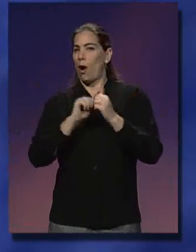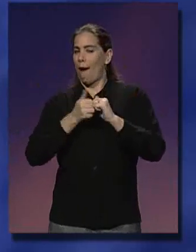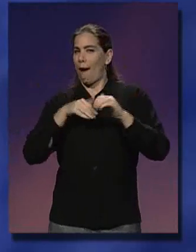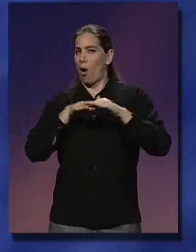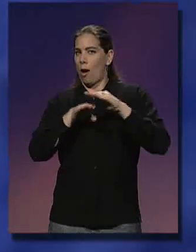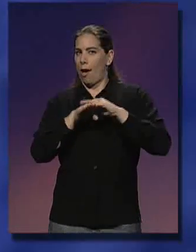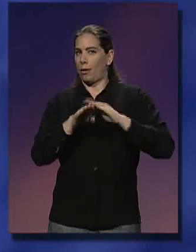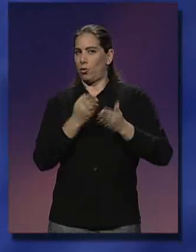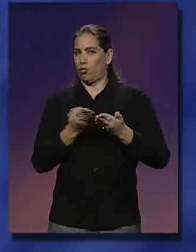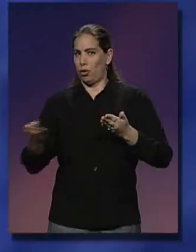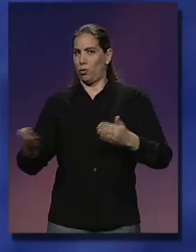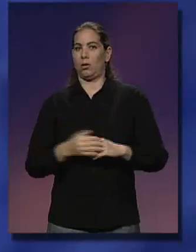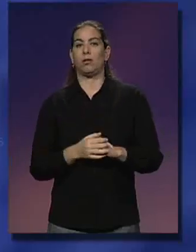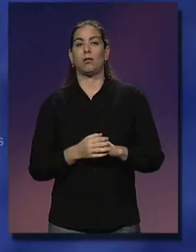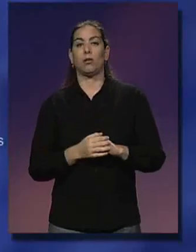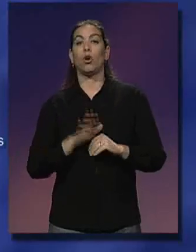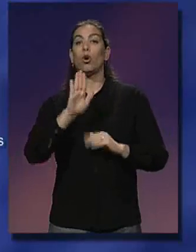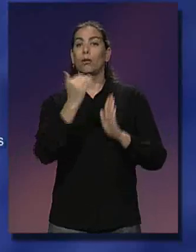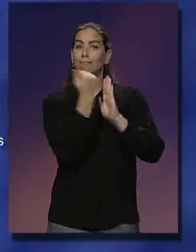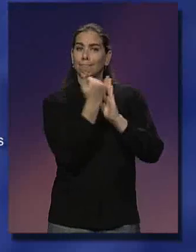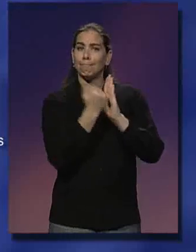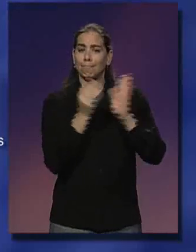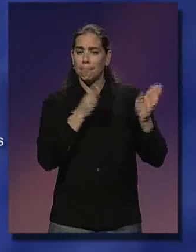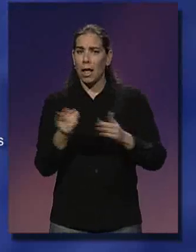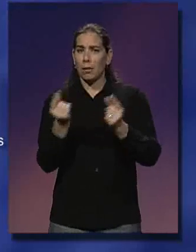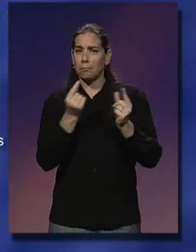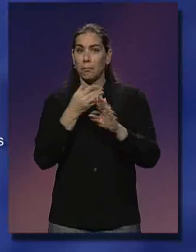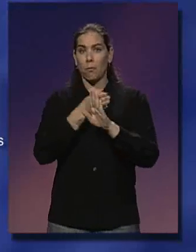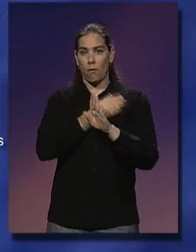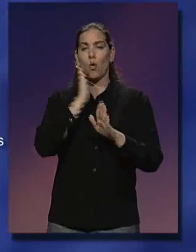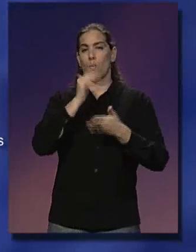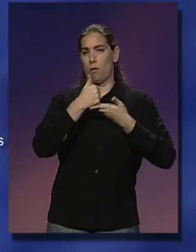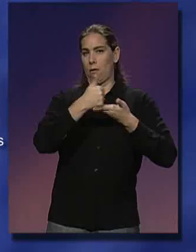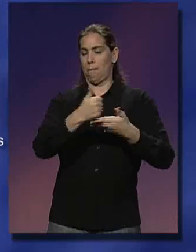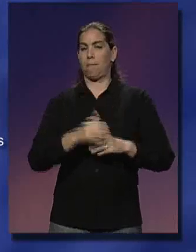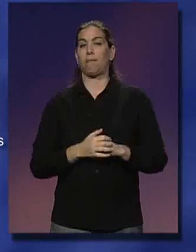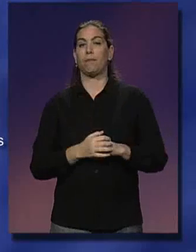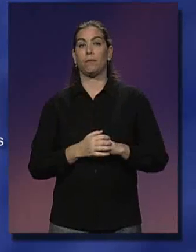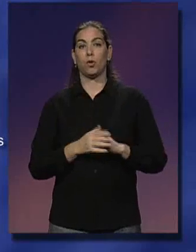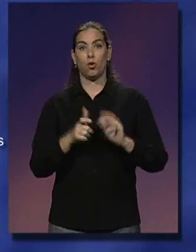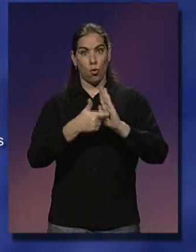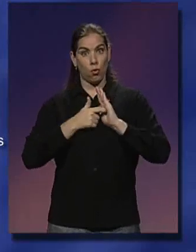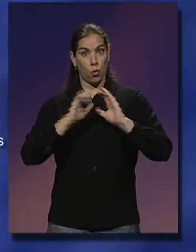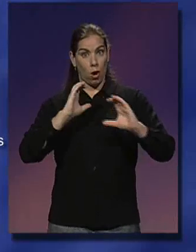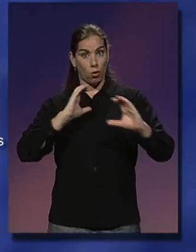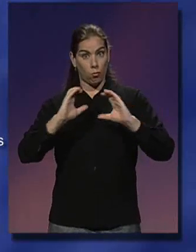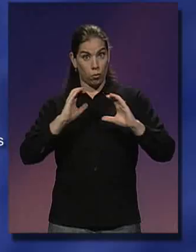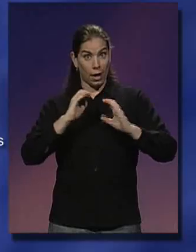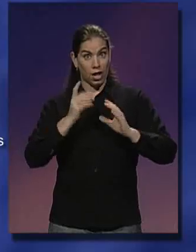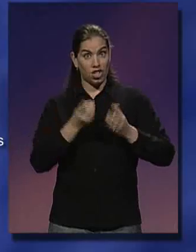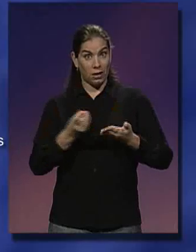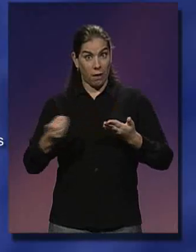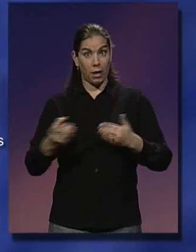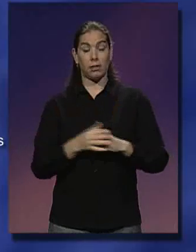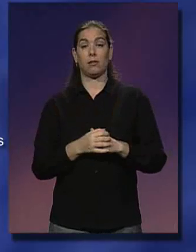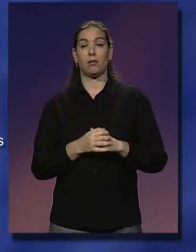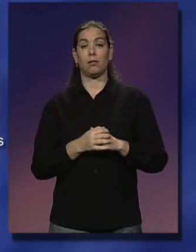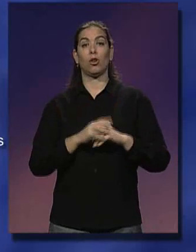them. This checklist can help. Do you use communication devices? Do you depend on